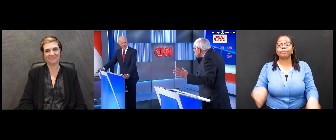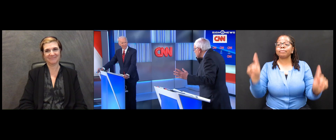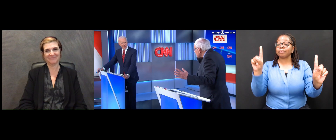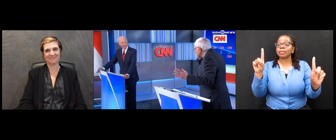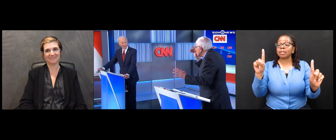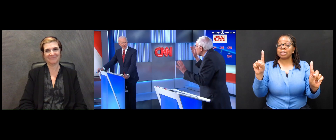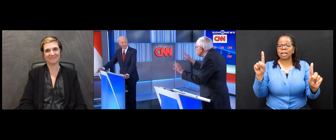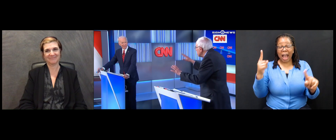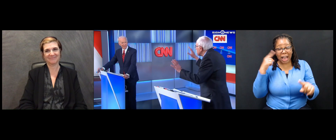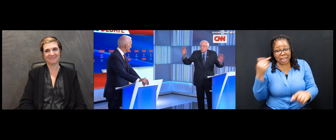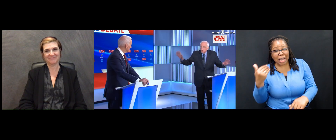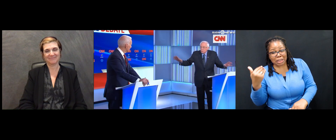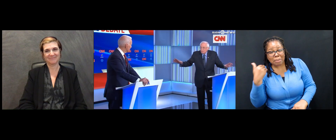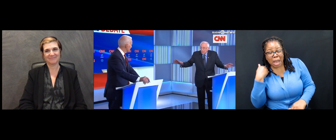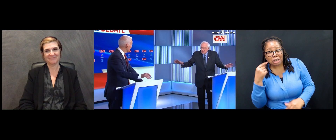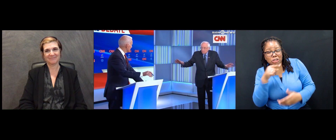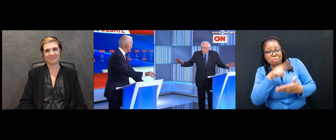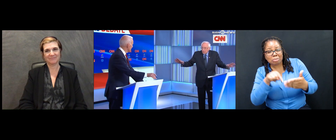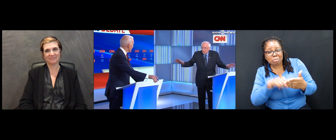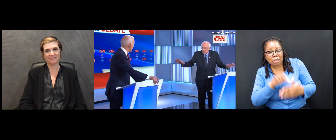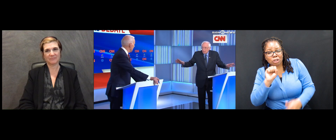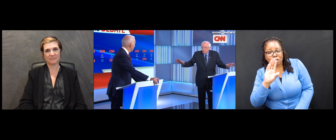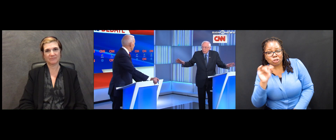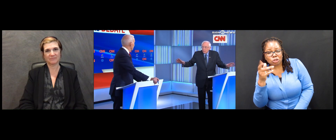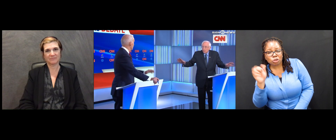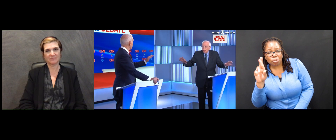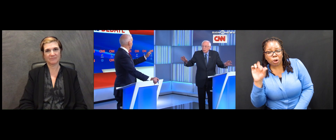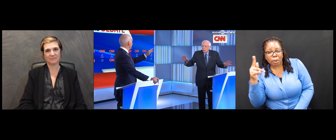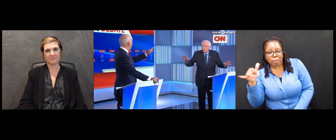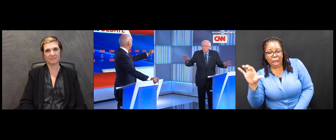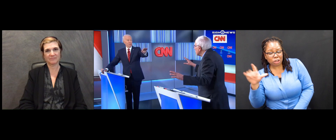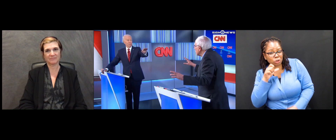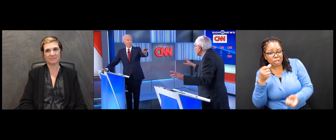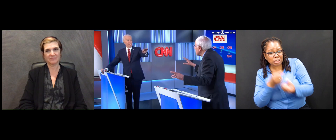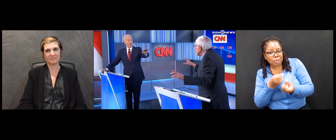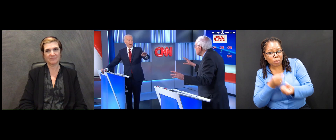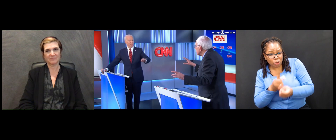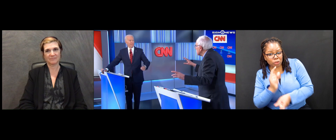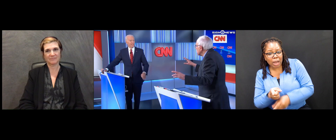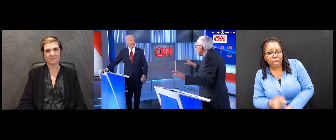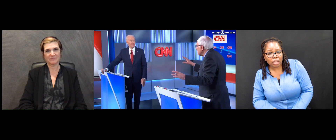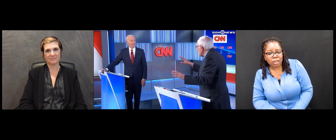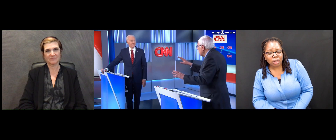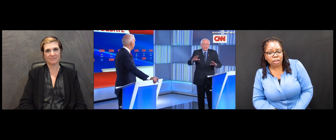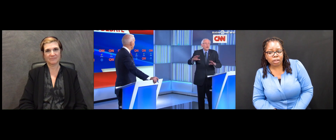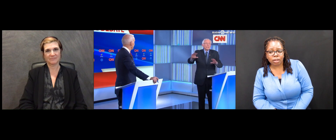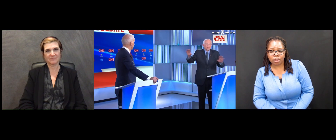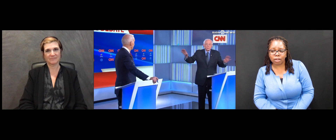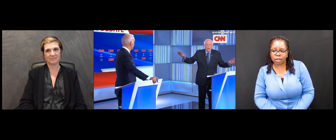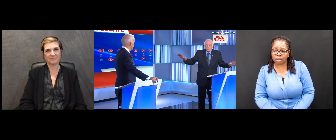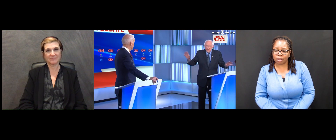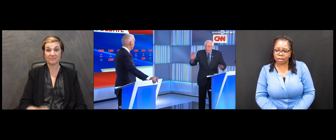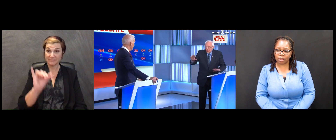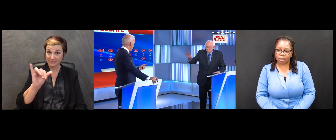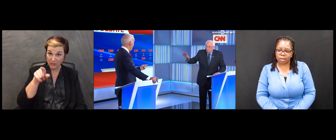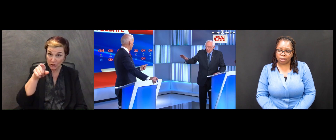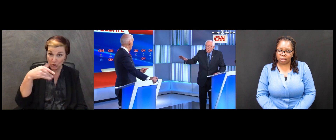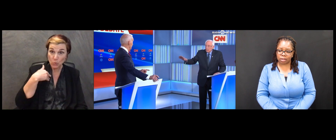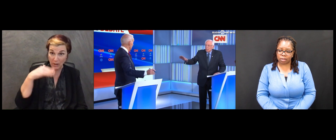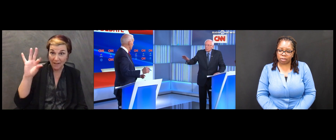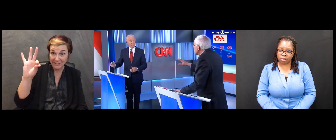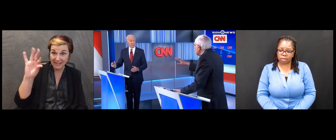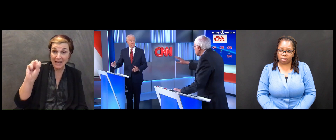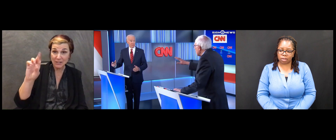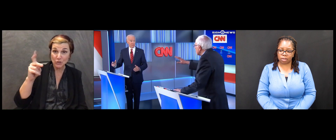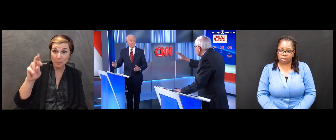Joe, if I'm not mistaken, you condemned super PACs. Is that correct? You get rid of the 9 super PACs you have? I don't have 9 super PACs. I don't have any super PACs. You